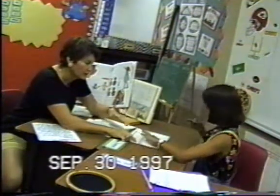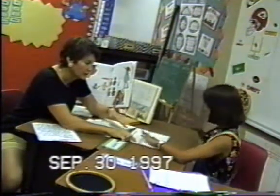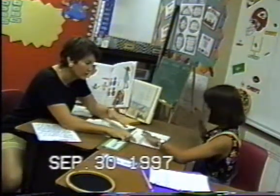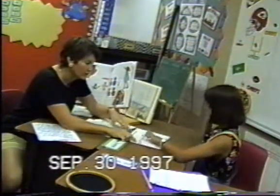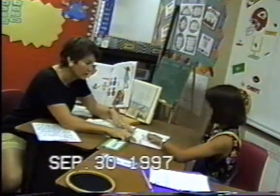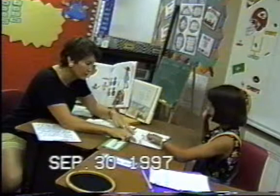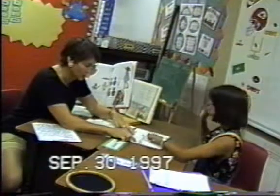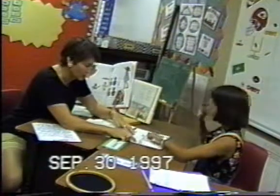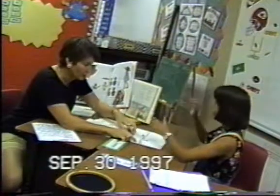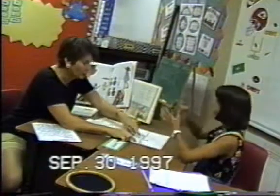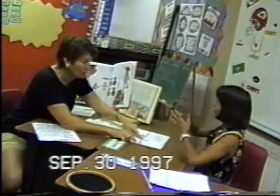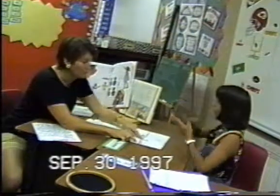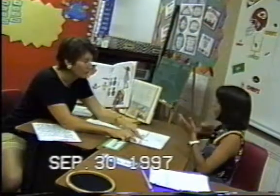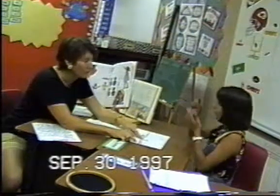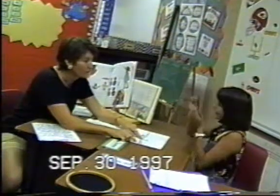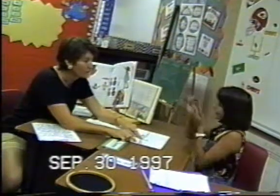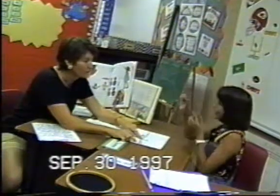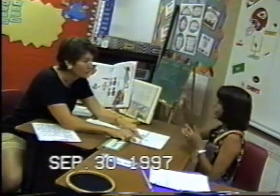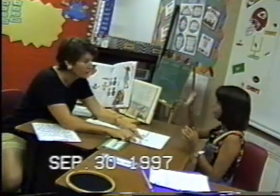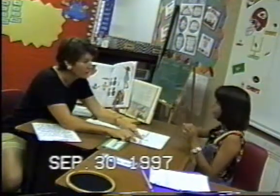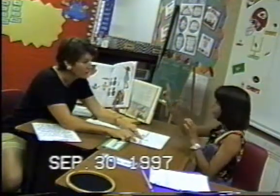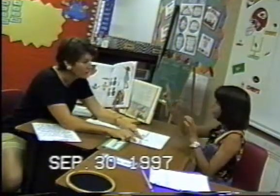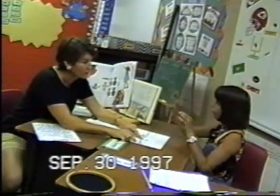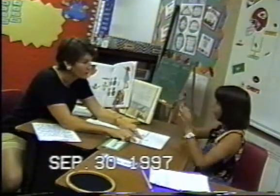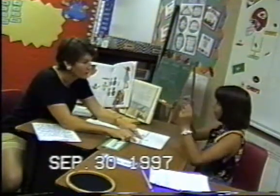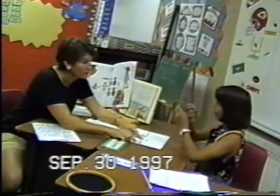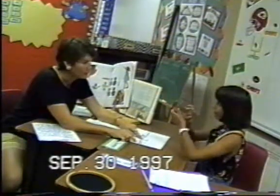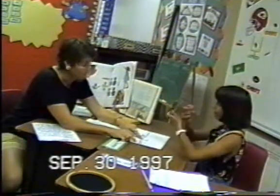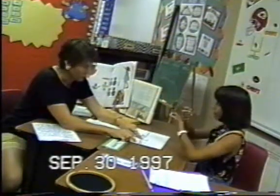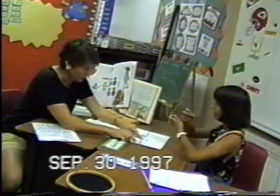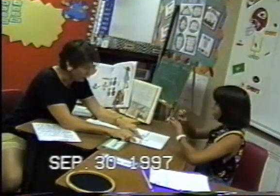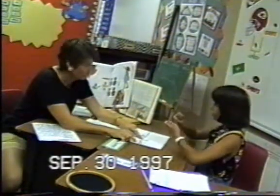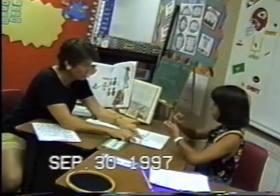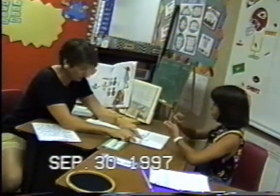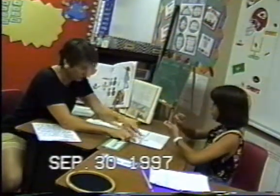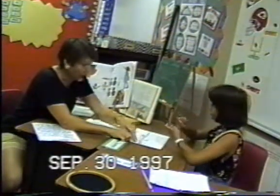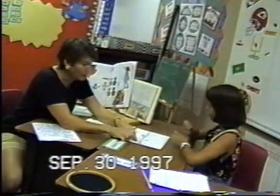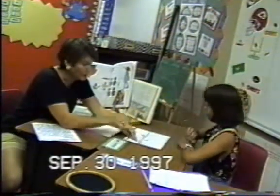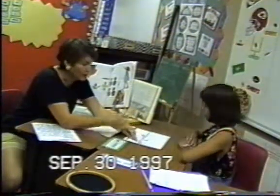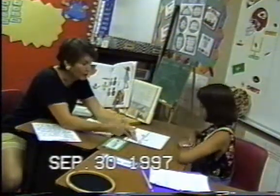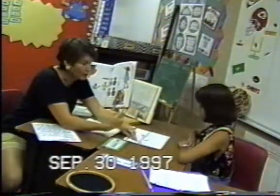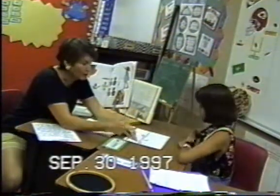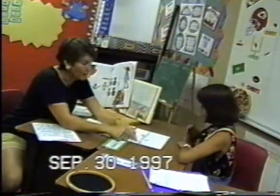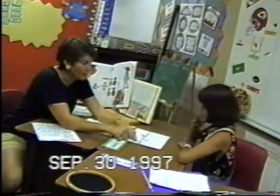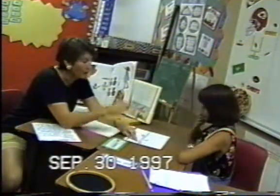They're not here. The hot tiny bones. Right, well, let's go back.